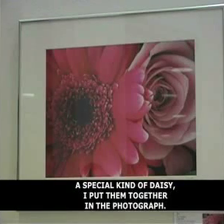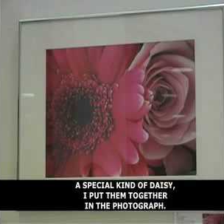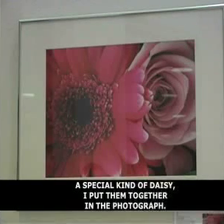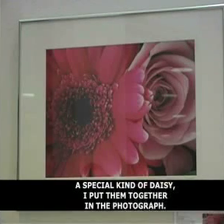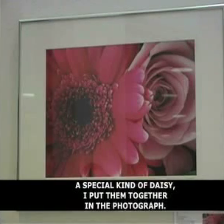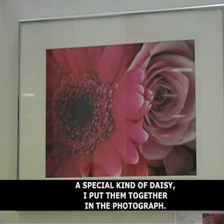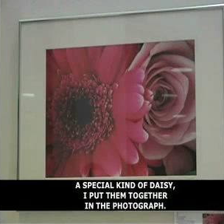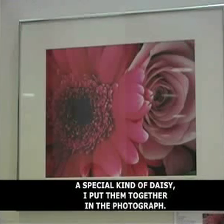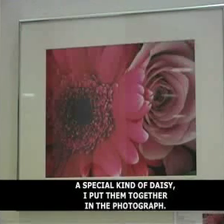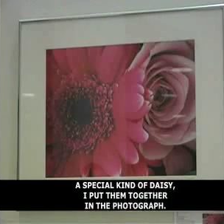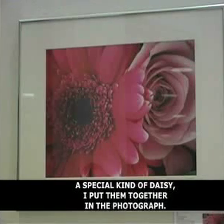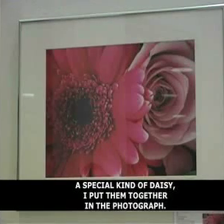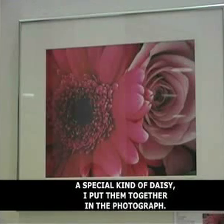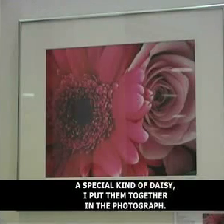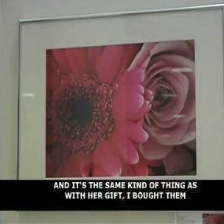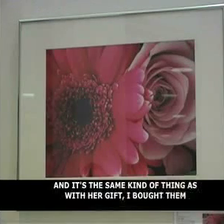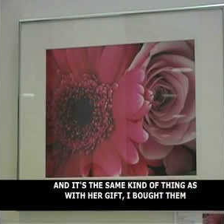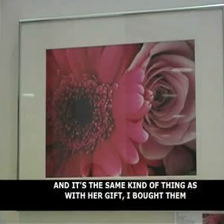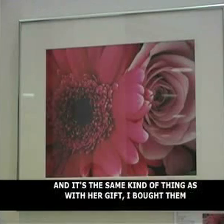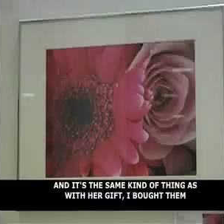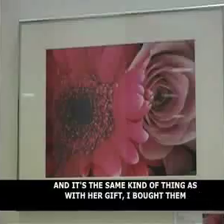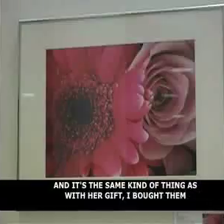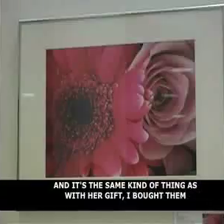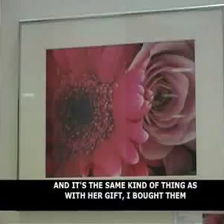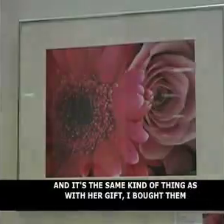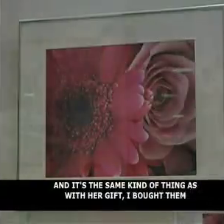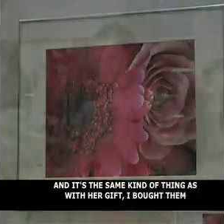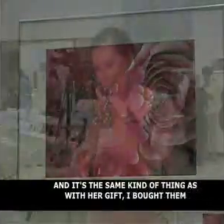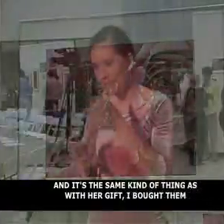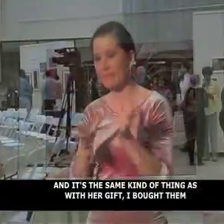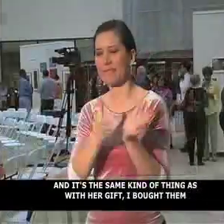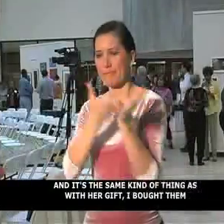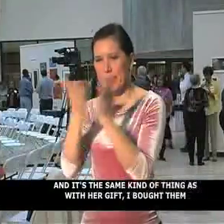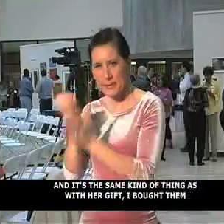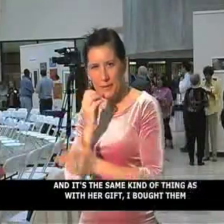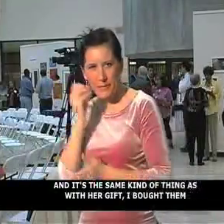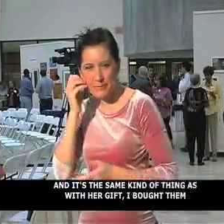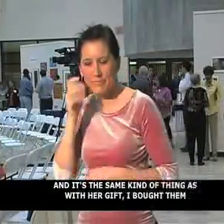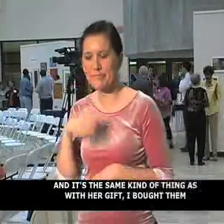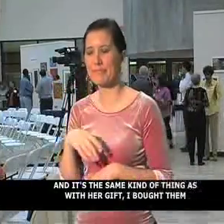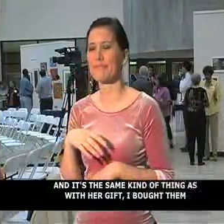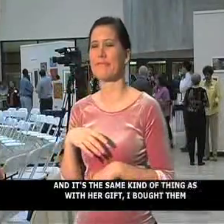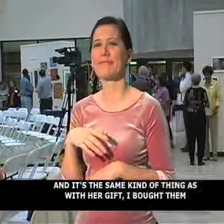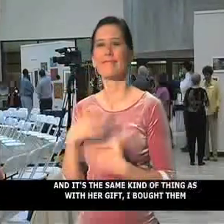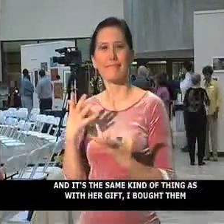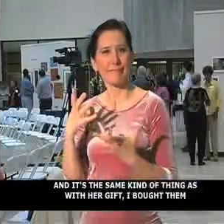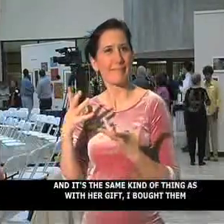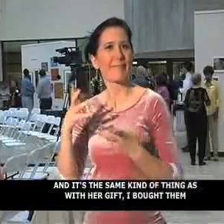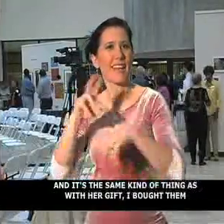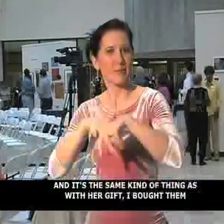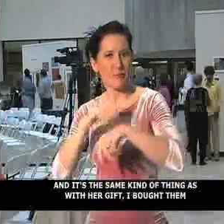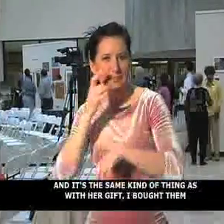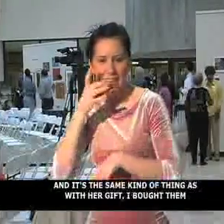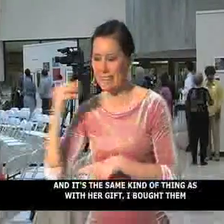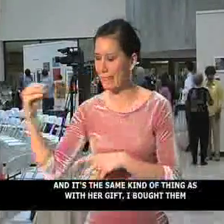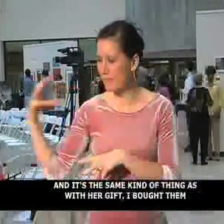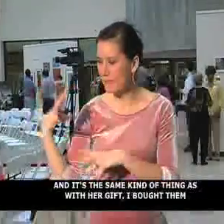Put them together in the photograph. And it's the same kind of thing as with Her Gift. I bought